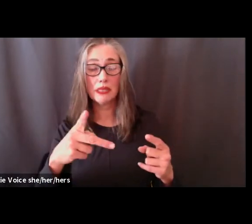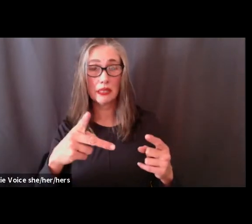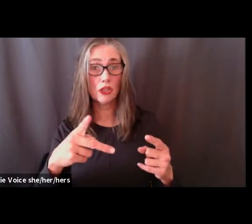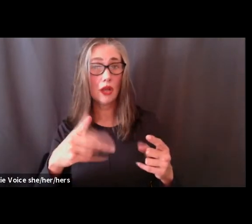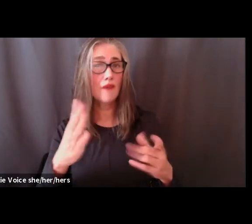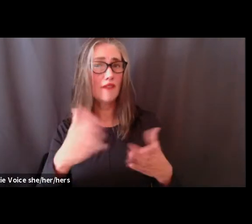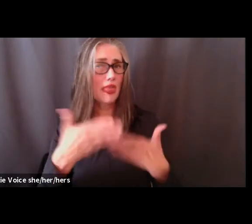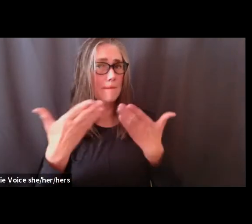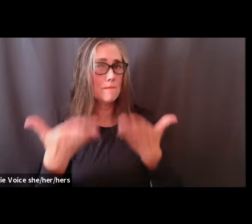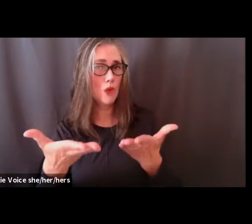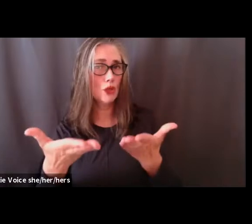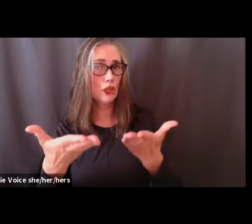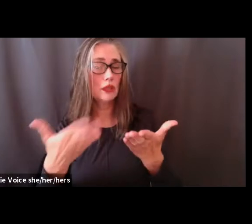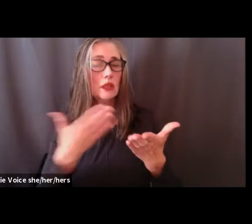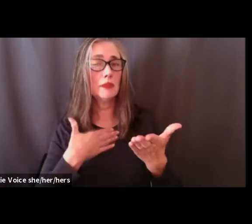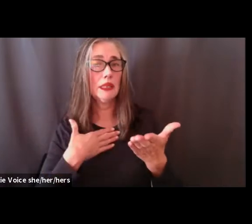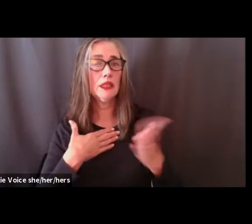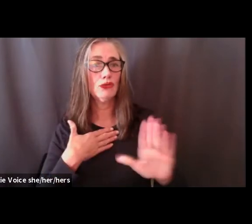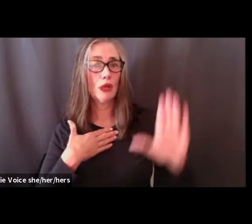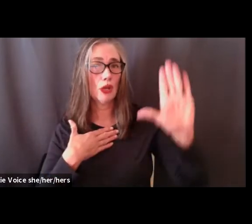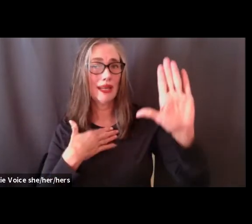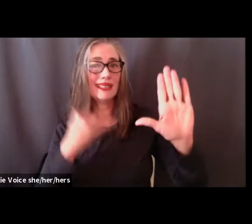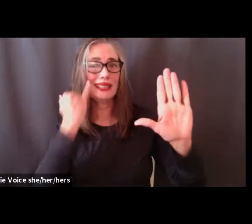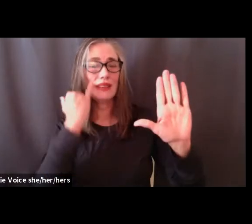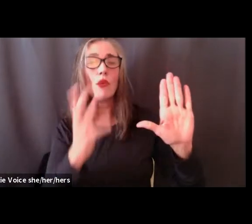of the motion, please raise your hands.